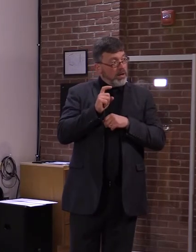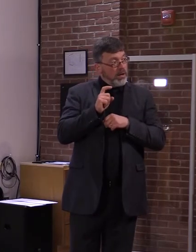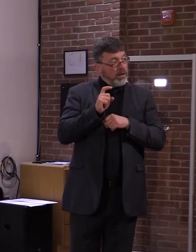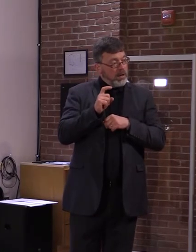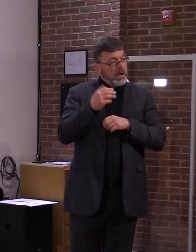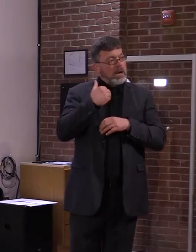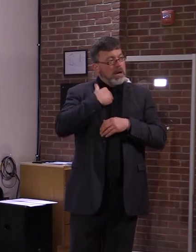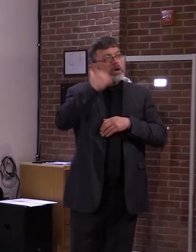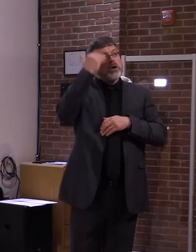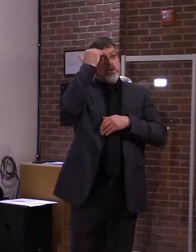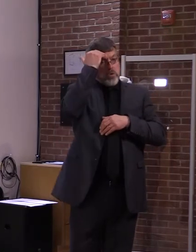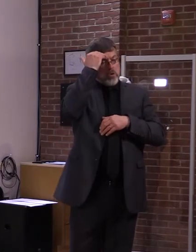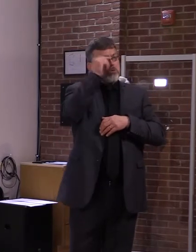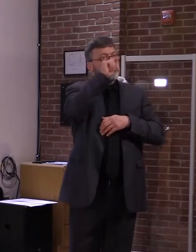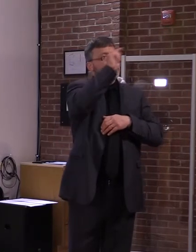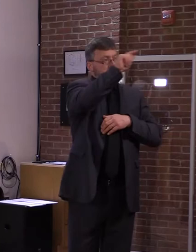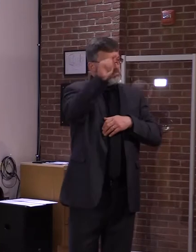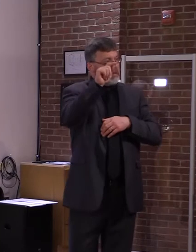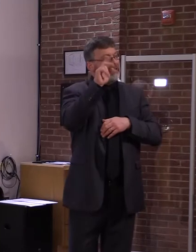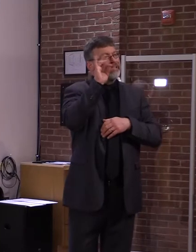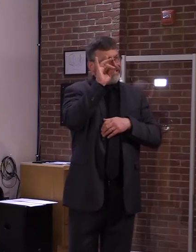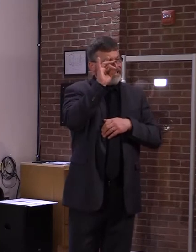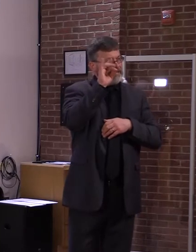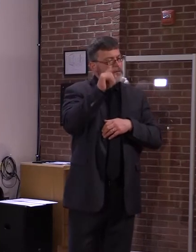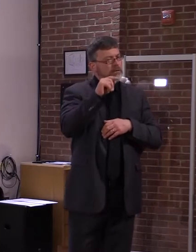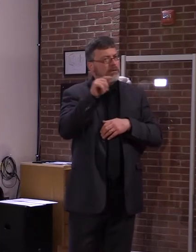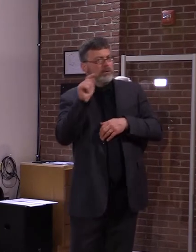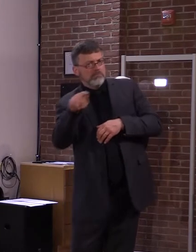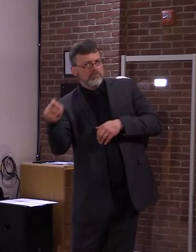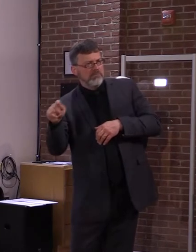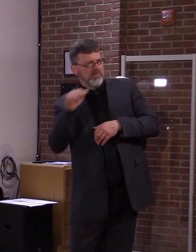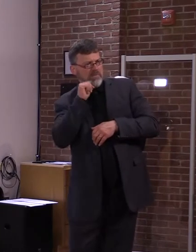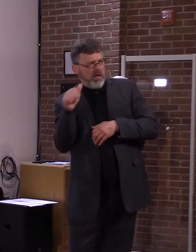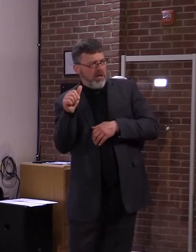if someone could sort of lay out